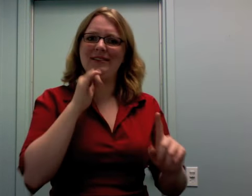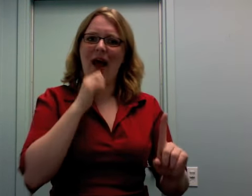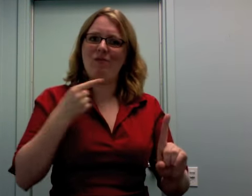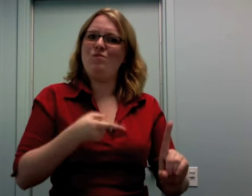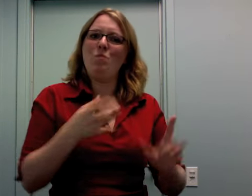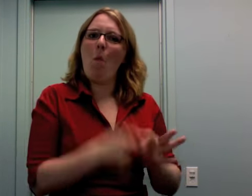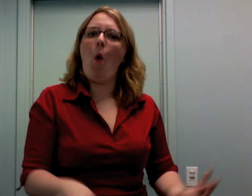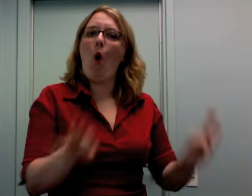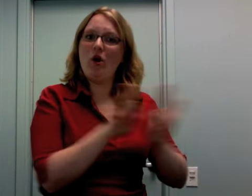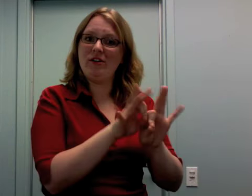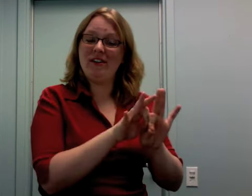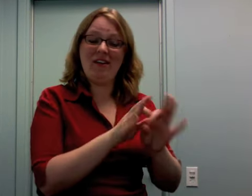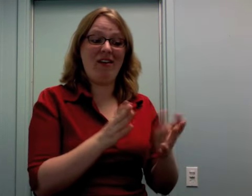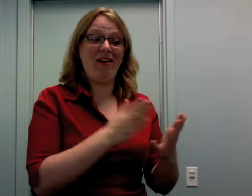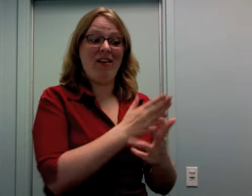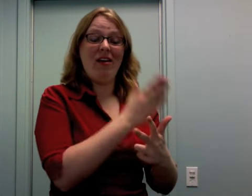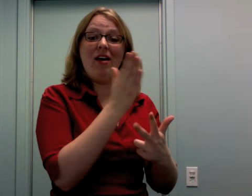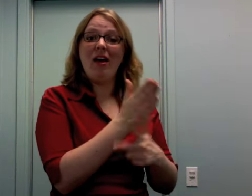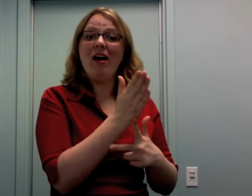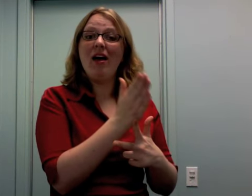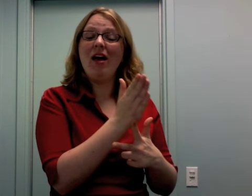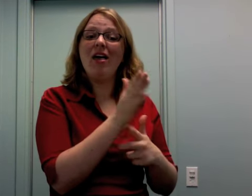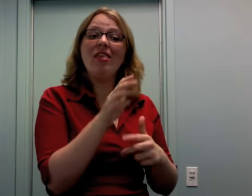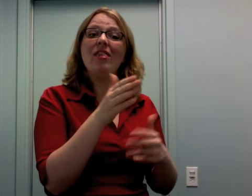next event is the first little pig builds his house.